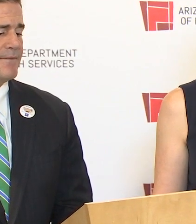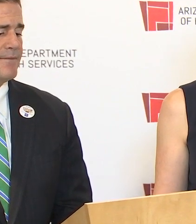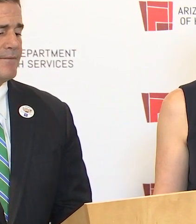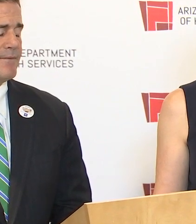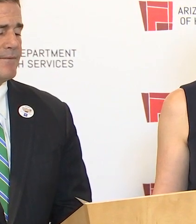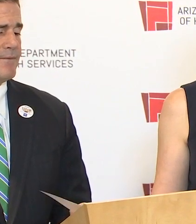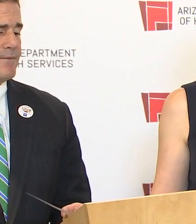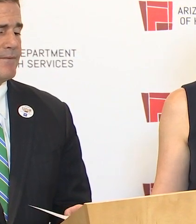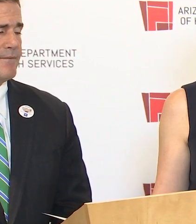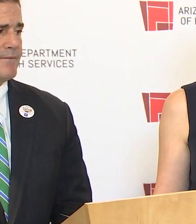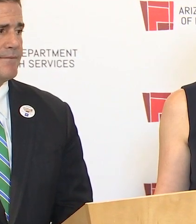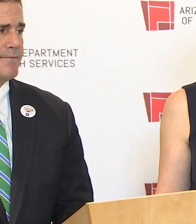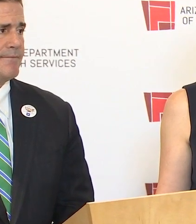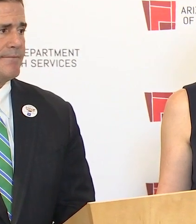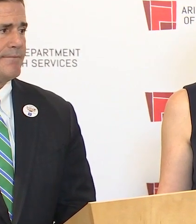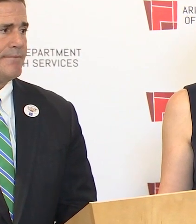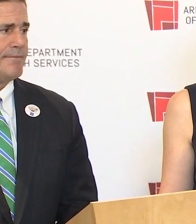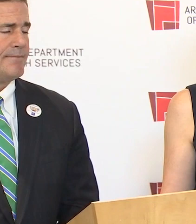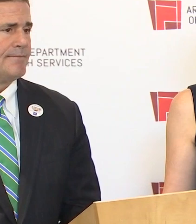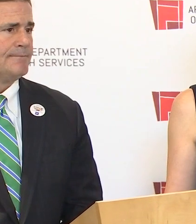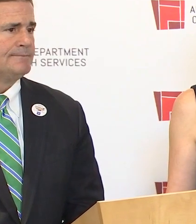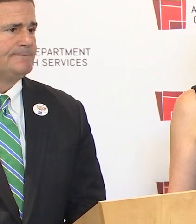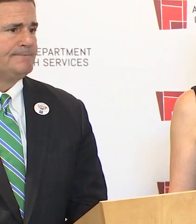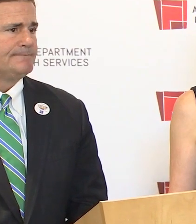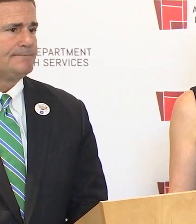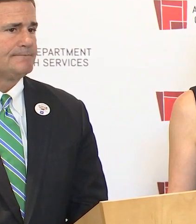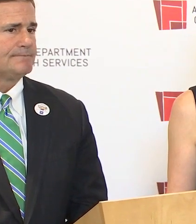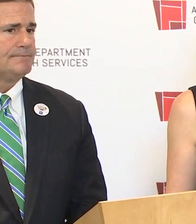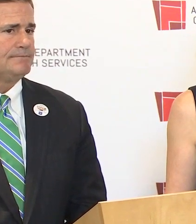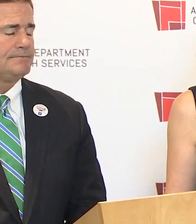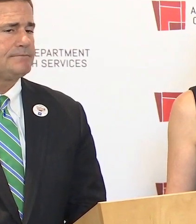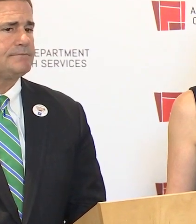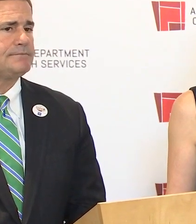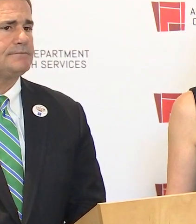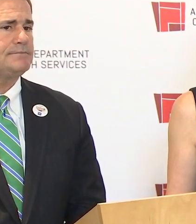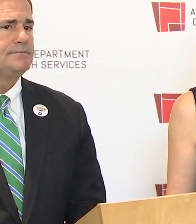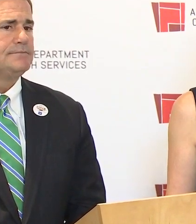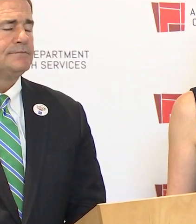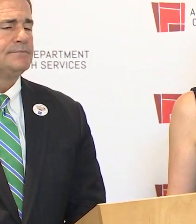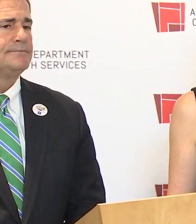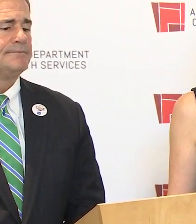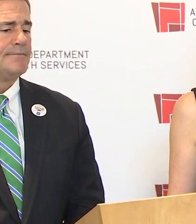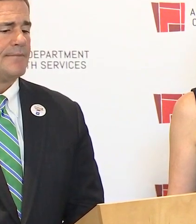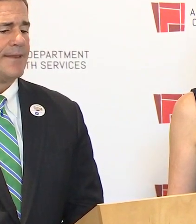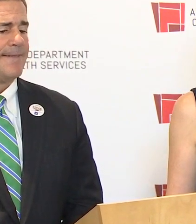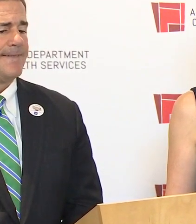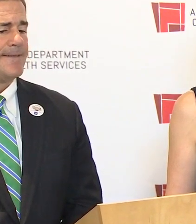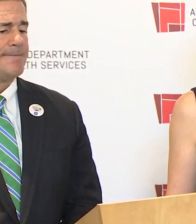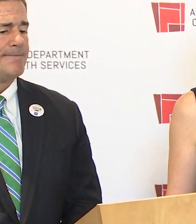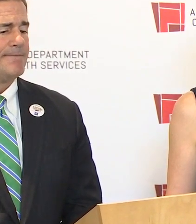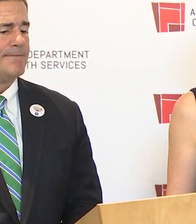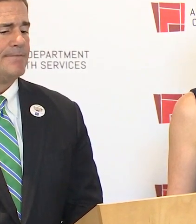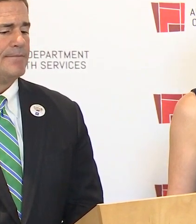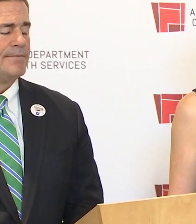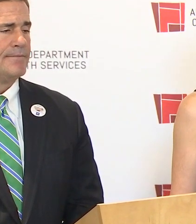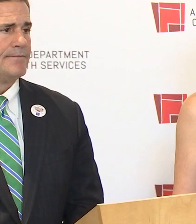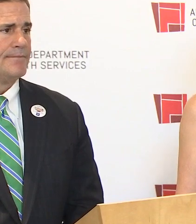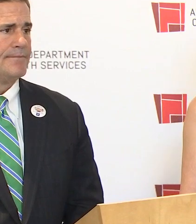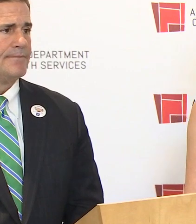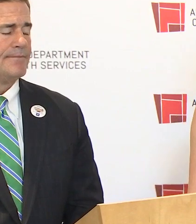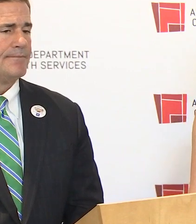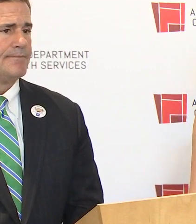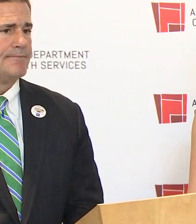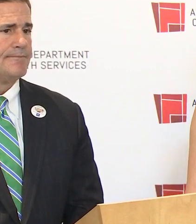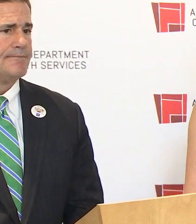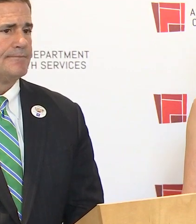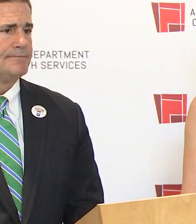Tragically, there have been 19 deaths in Washington state, and many of the deaths have been in long-term care facilities. There are several steps